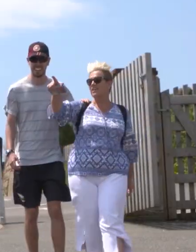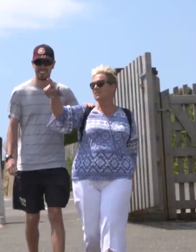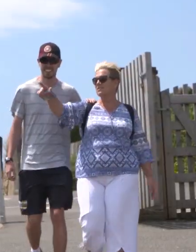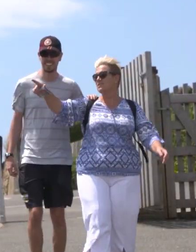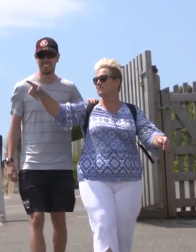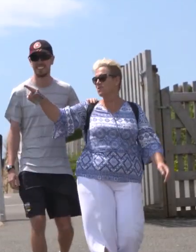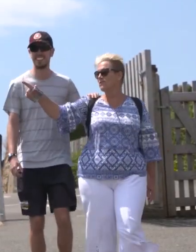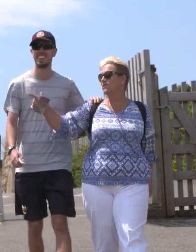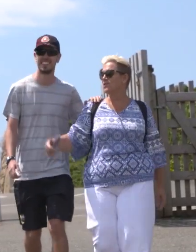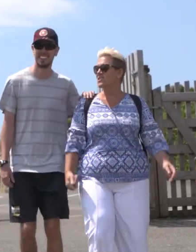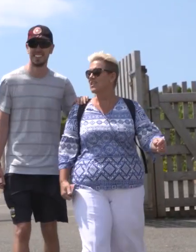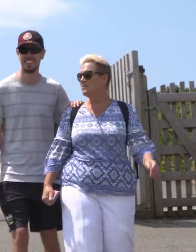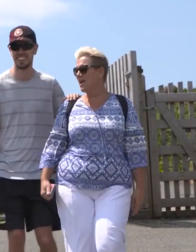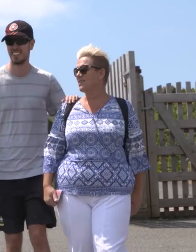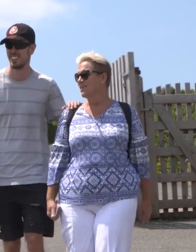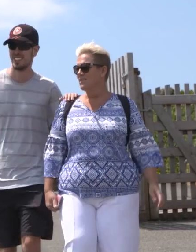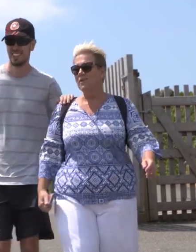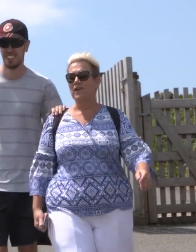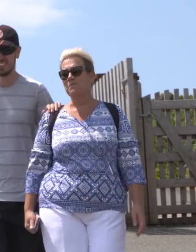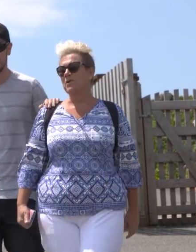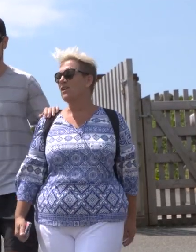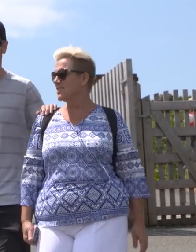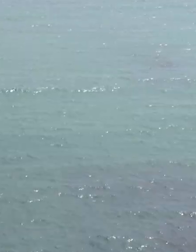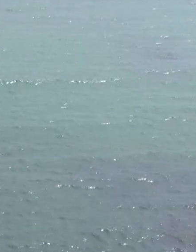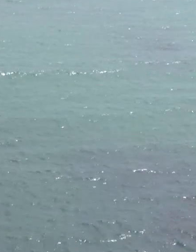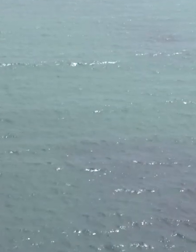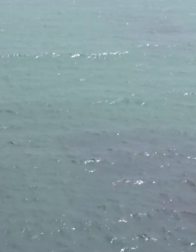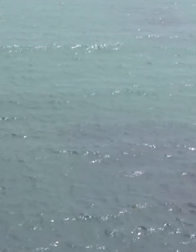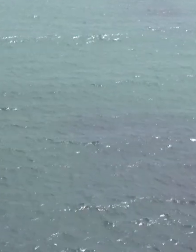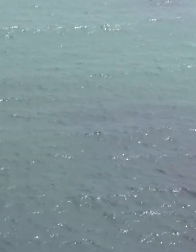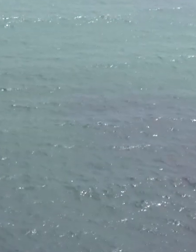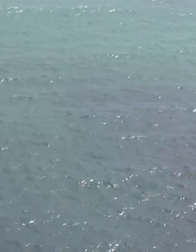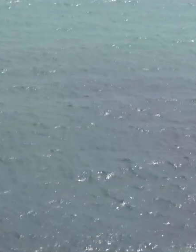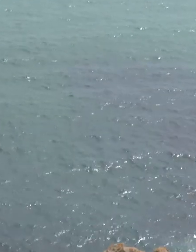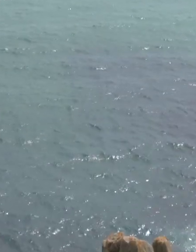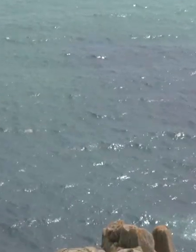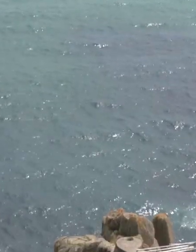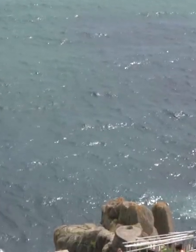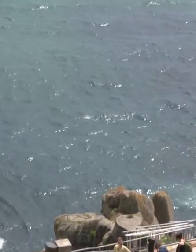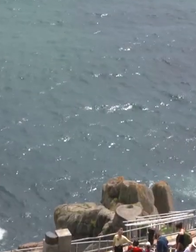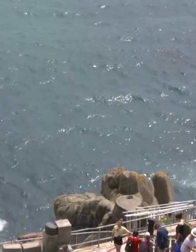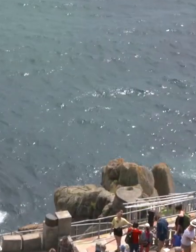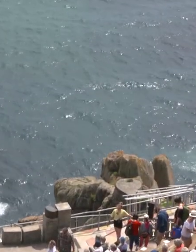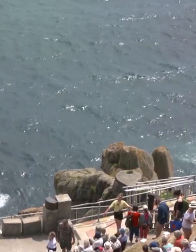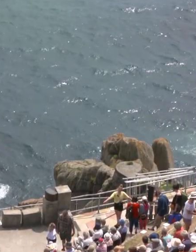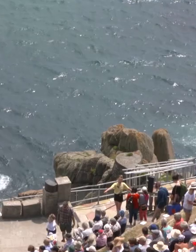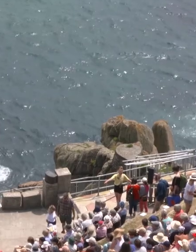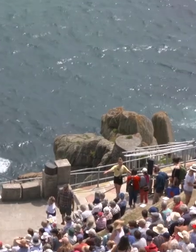over and visit us after we visited them 2 years ago as part of a drama project with Deafblind International. We're here at the Minack